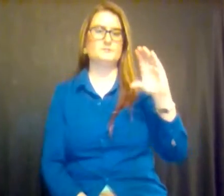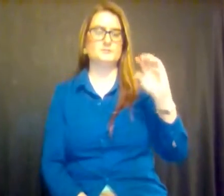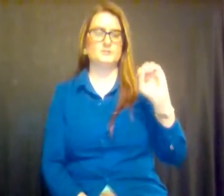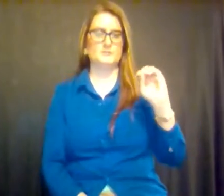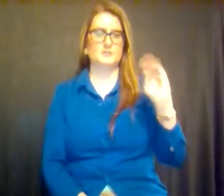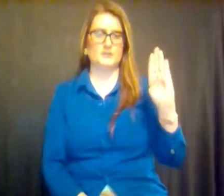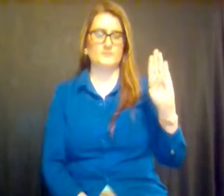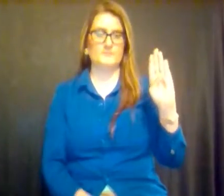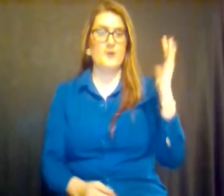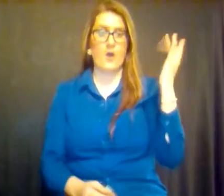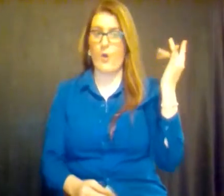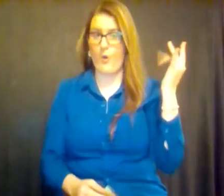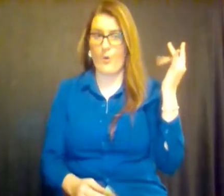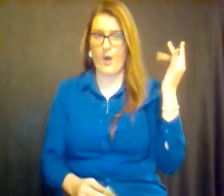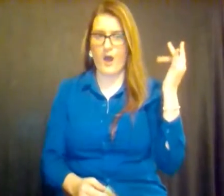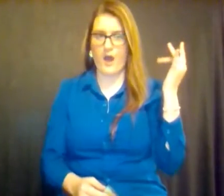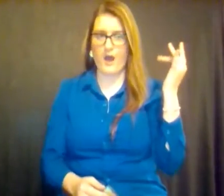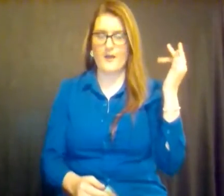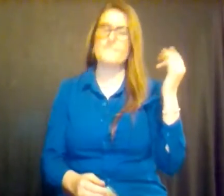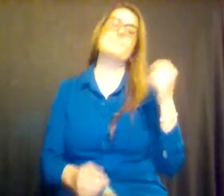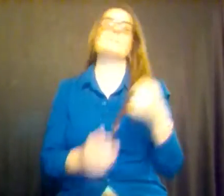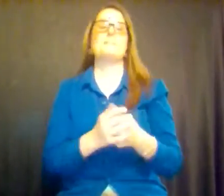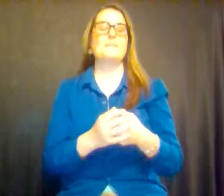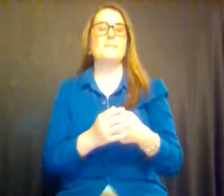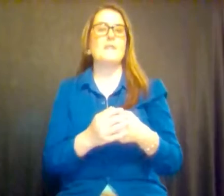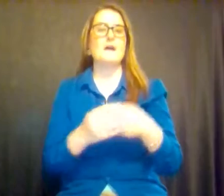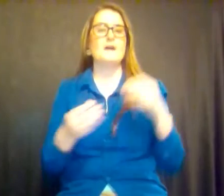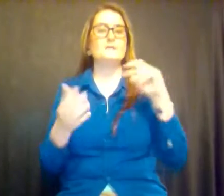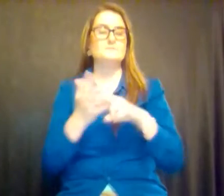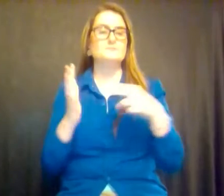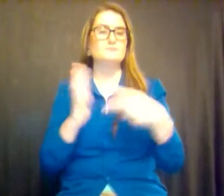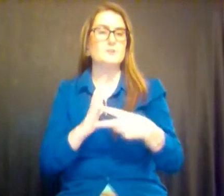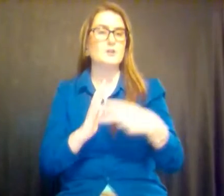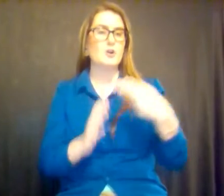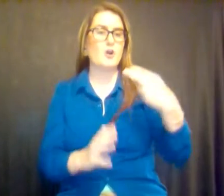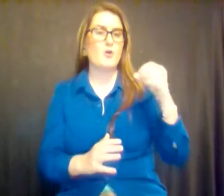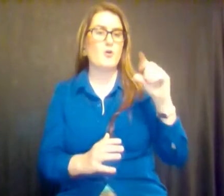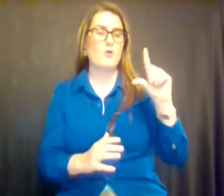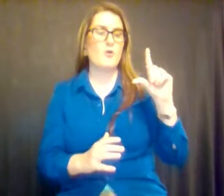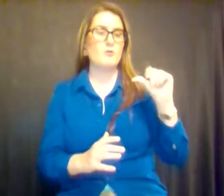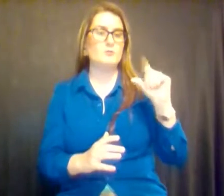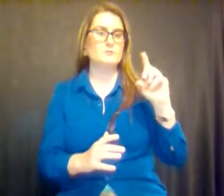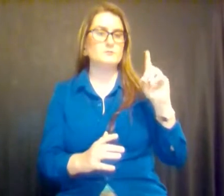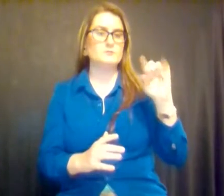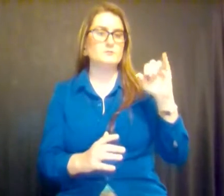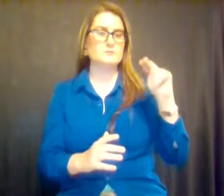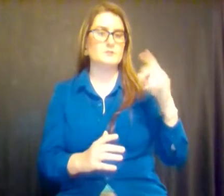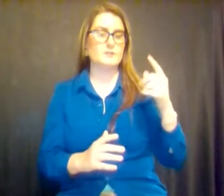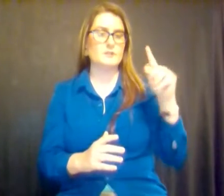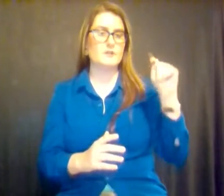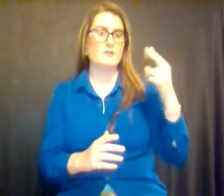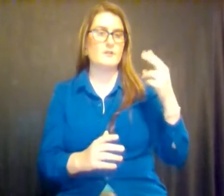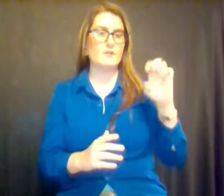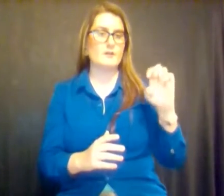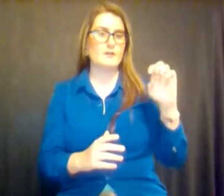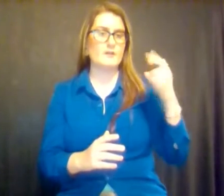Jacob, because the name Jacob means holding the heel. As the two boys grew up, it soon became obvious that they didn't just look different.